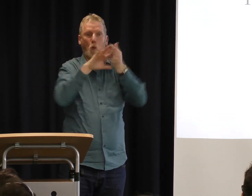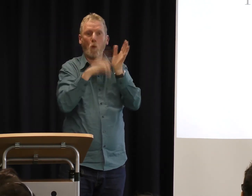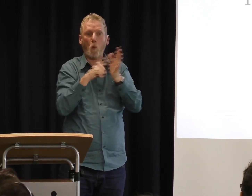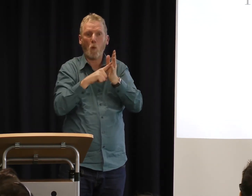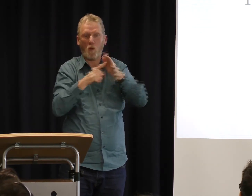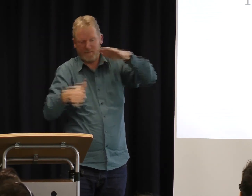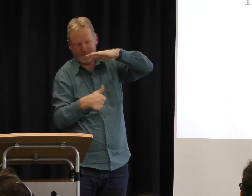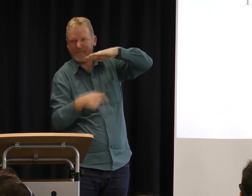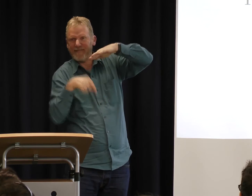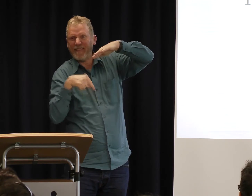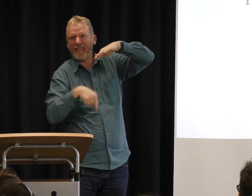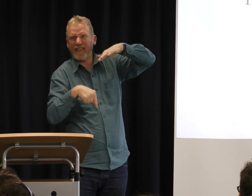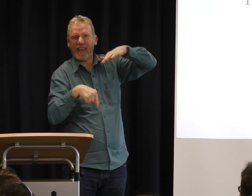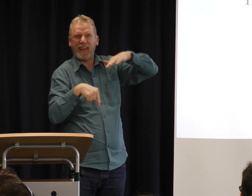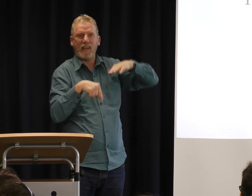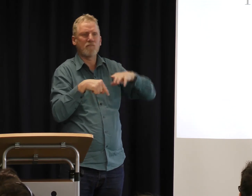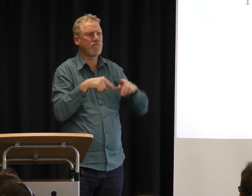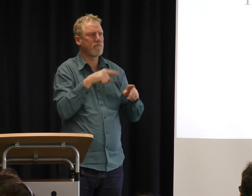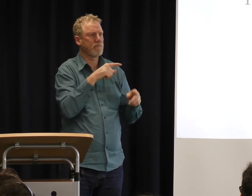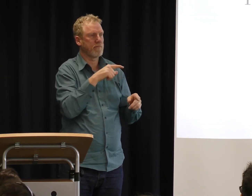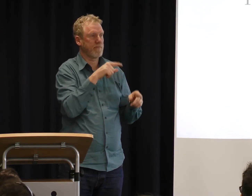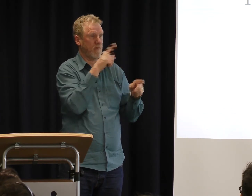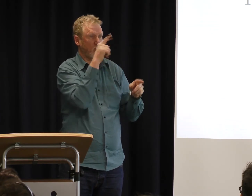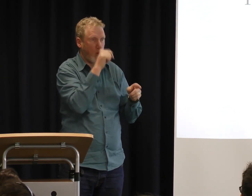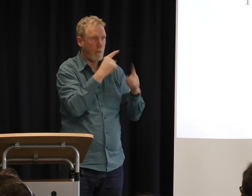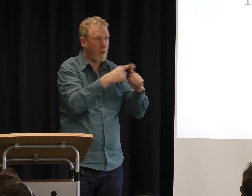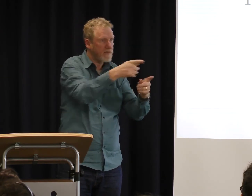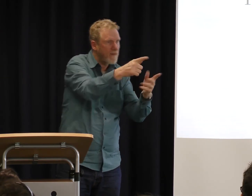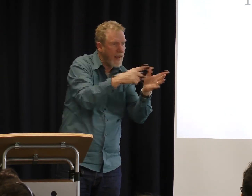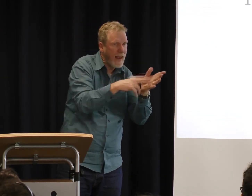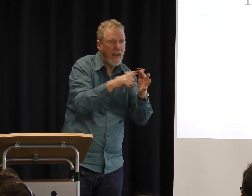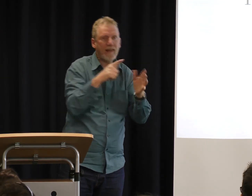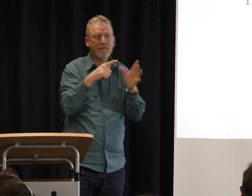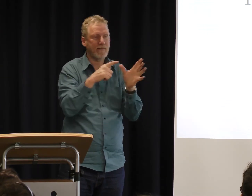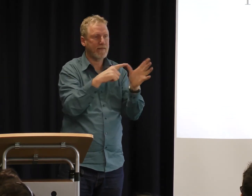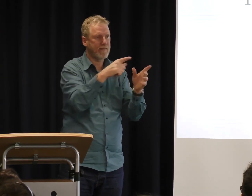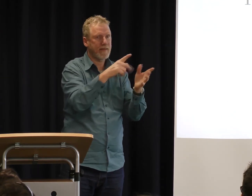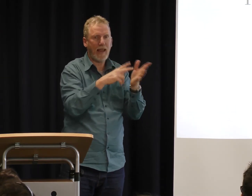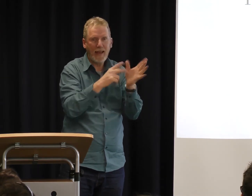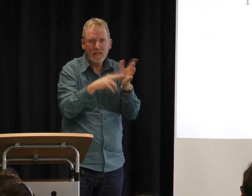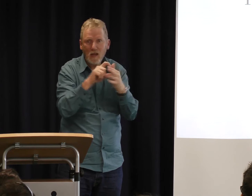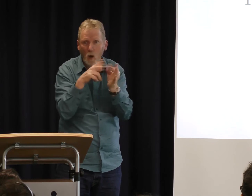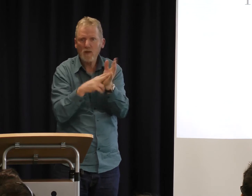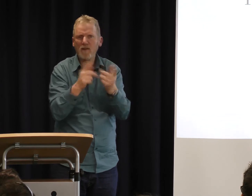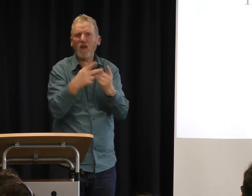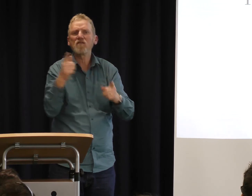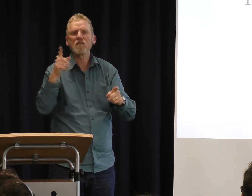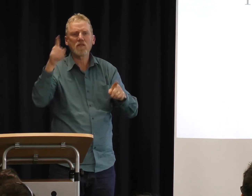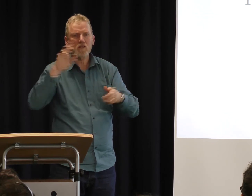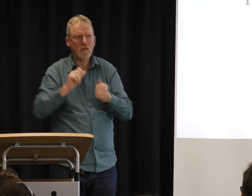in that hall with the staggered seating, underneath the hall in fact. So John and Anne Bremner was there, Anne Darwin